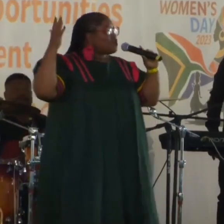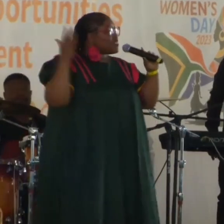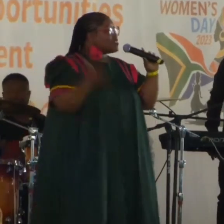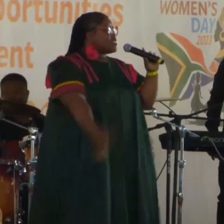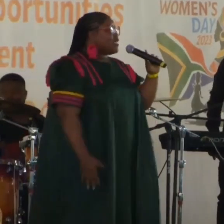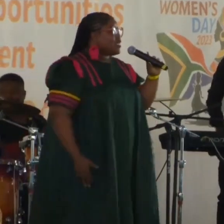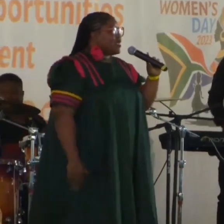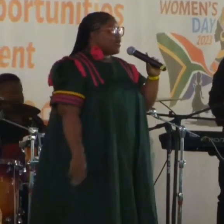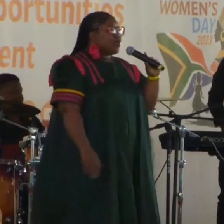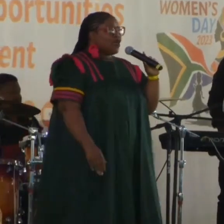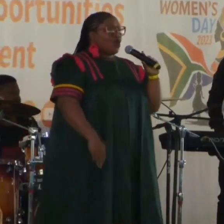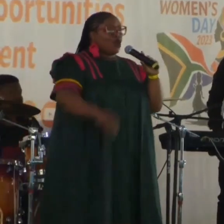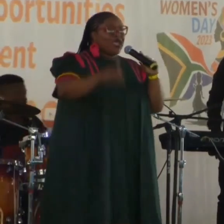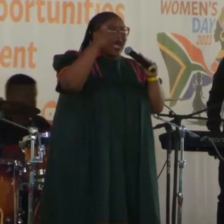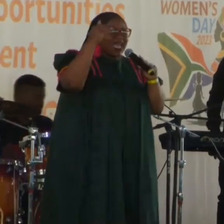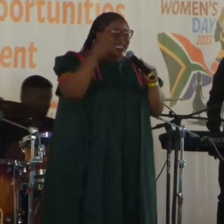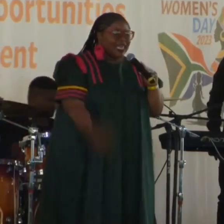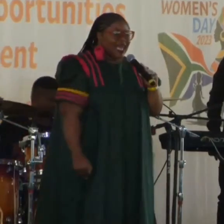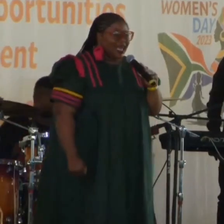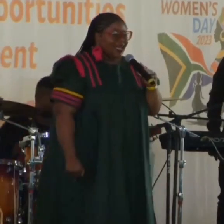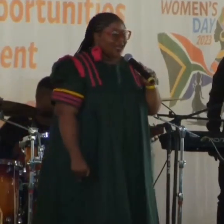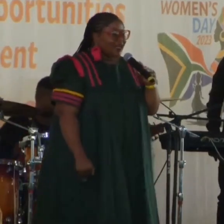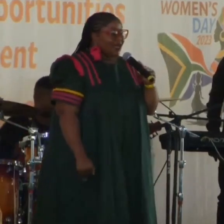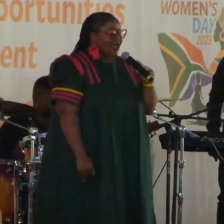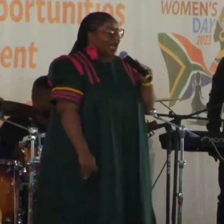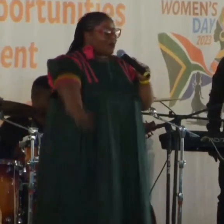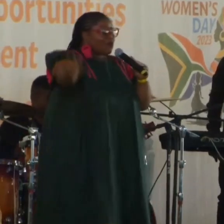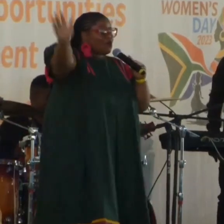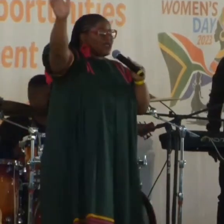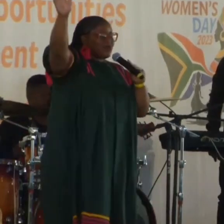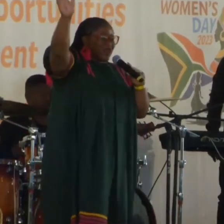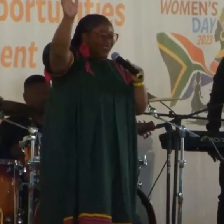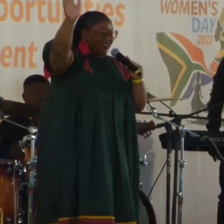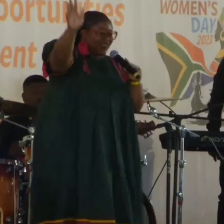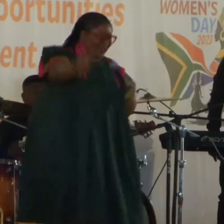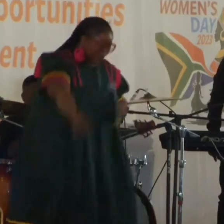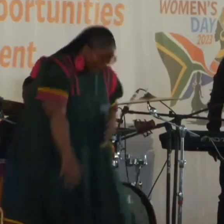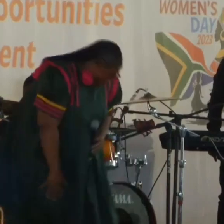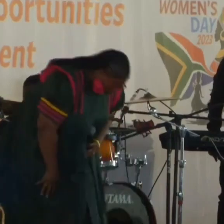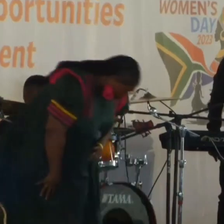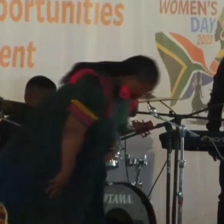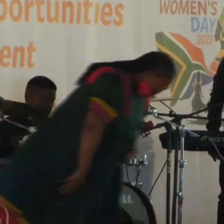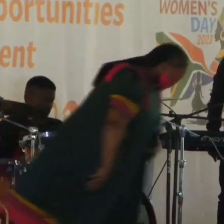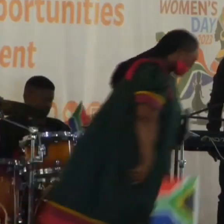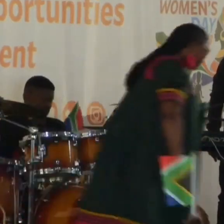want to be seen. We are here. Happy Women's Month.